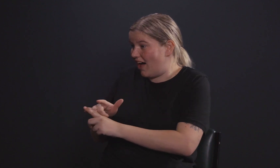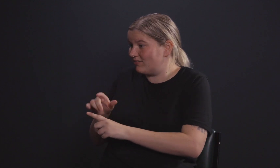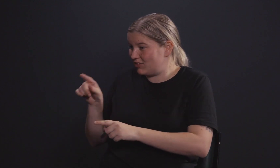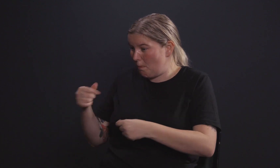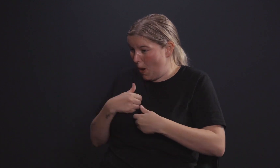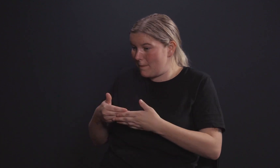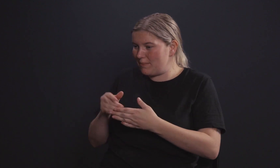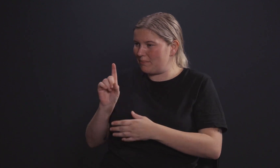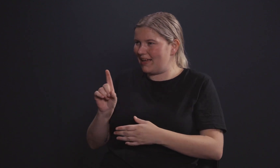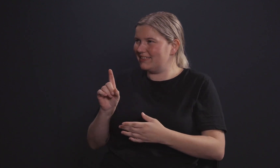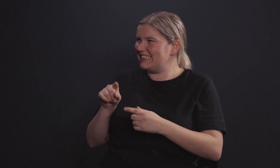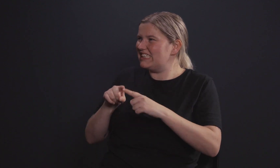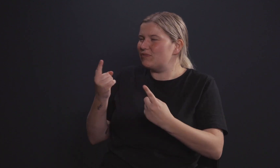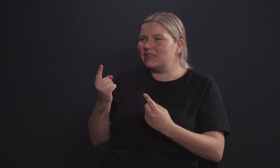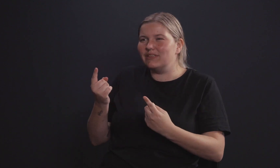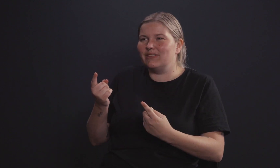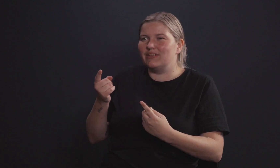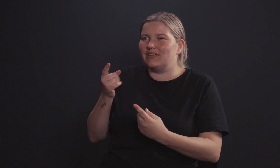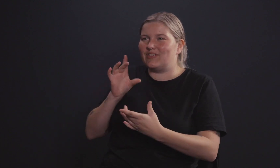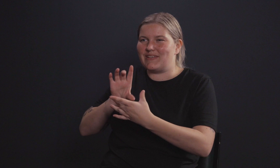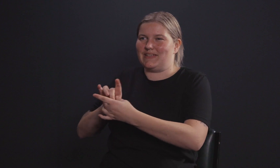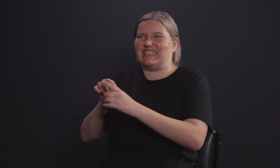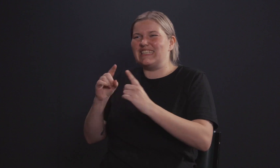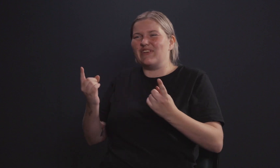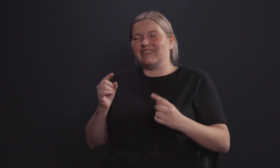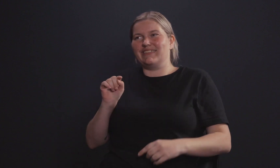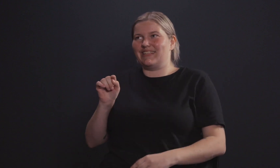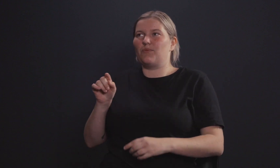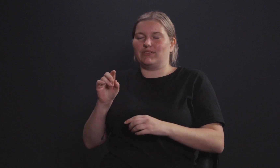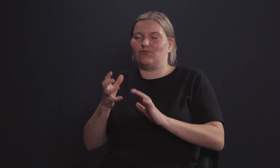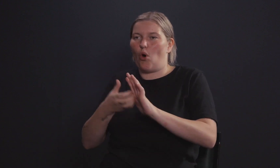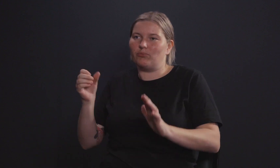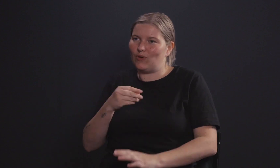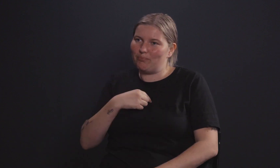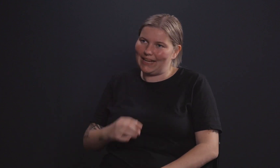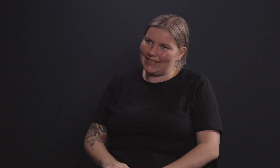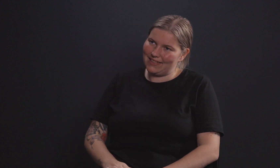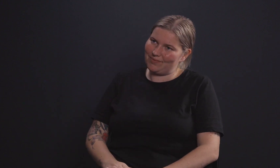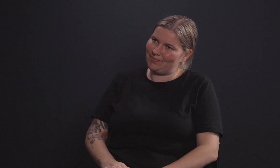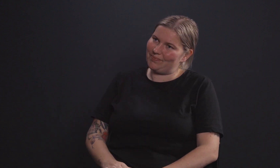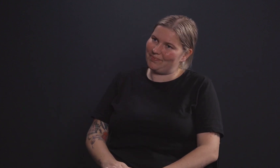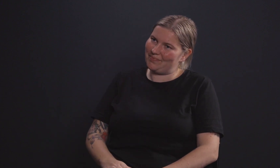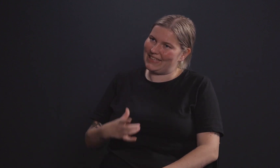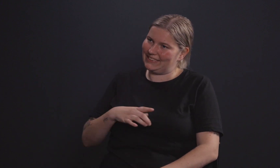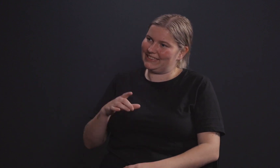away, it was different. Different to that immediate bond that other mothers feel. That was robbed from